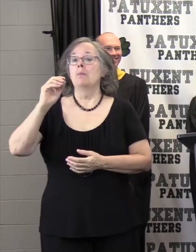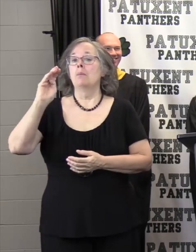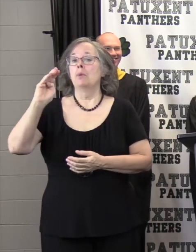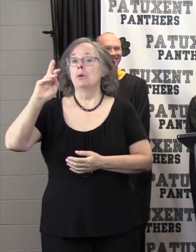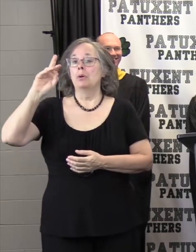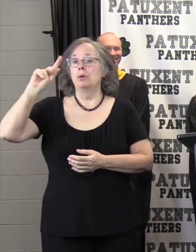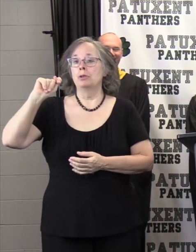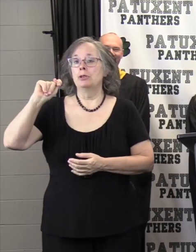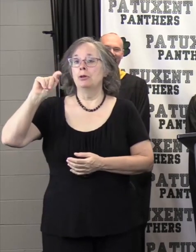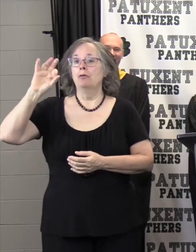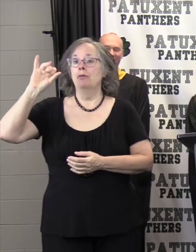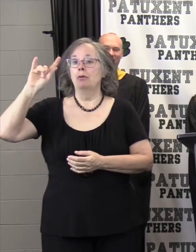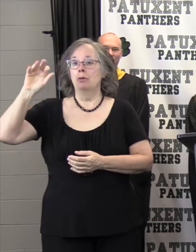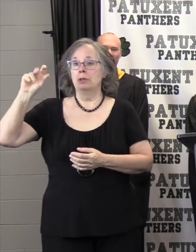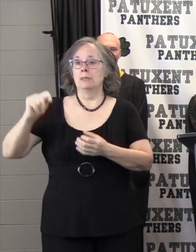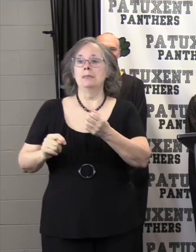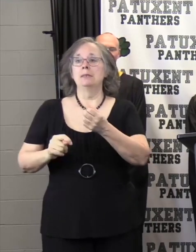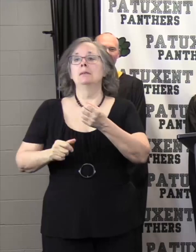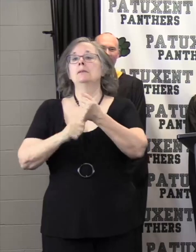Forrest, assistant principal.